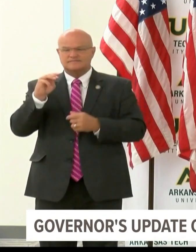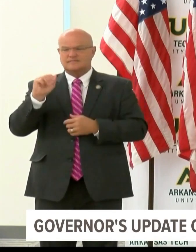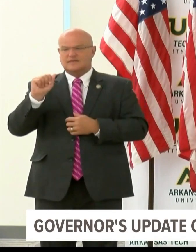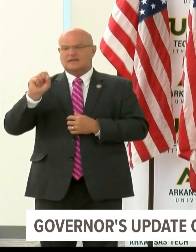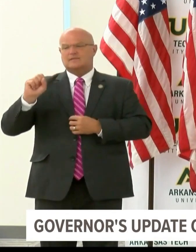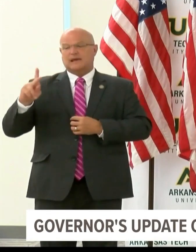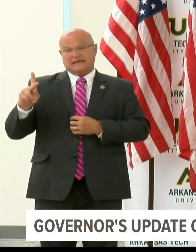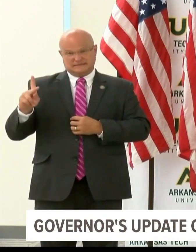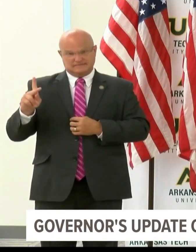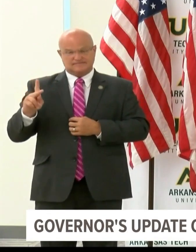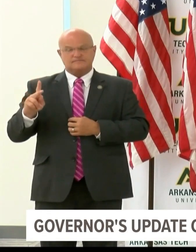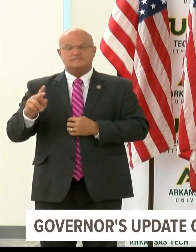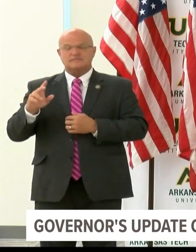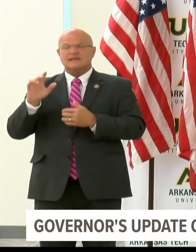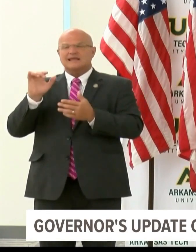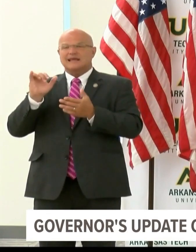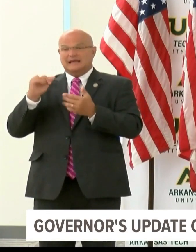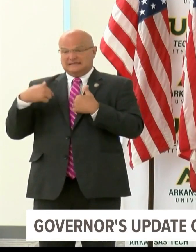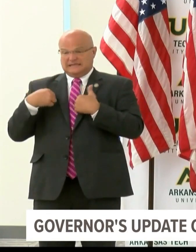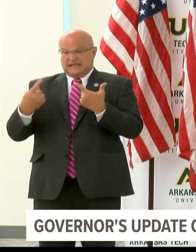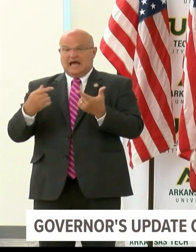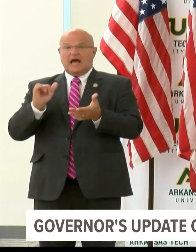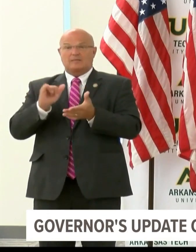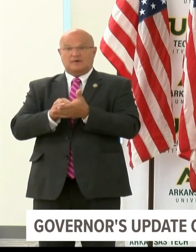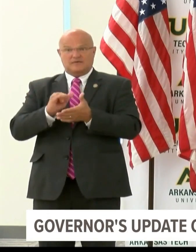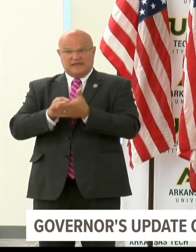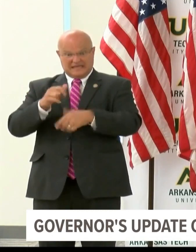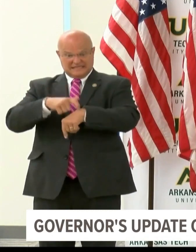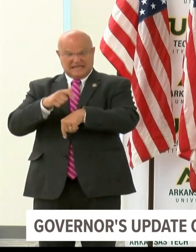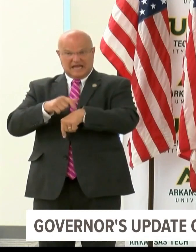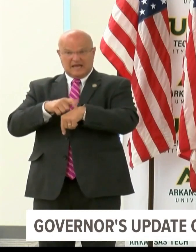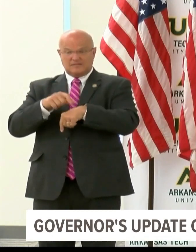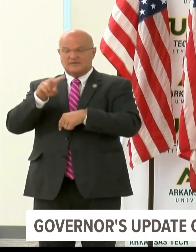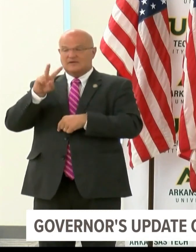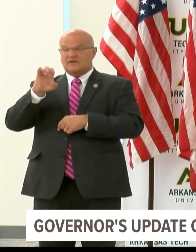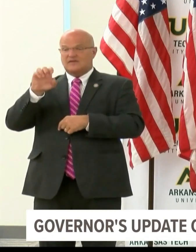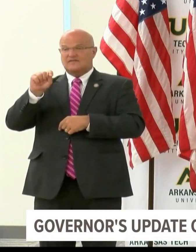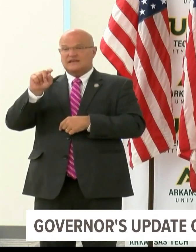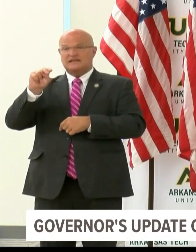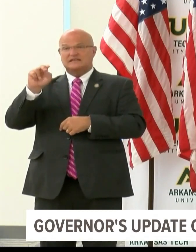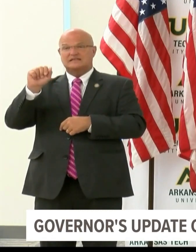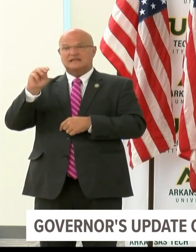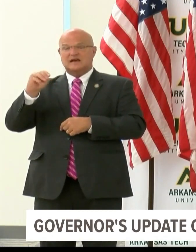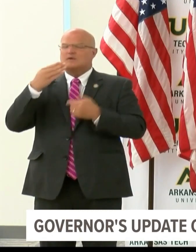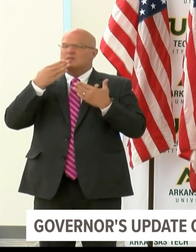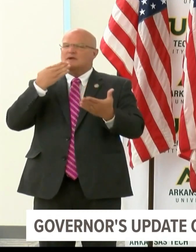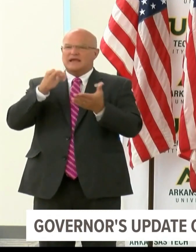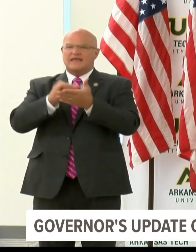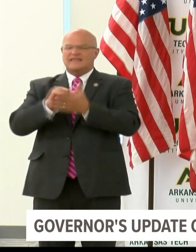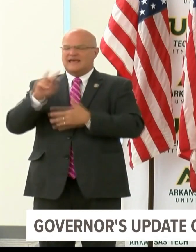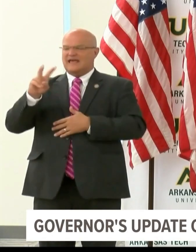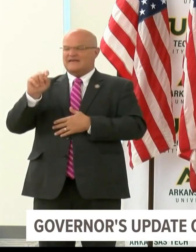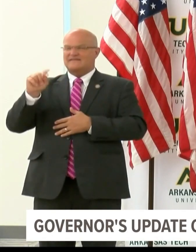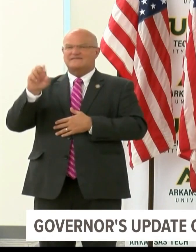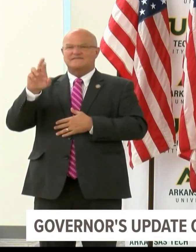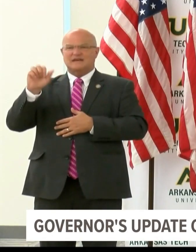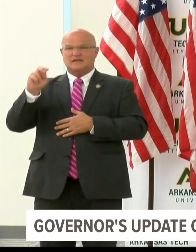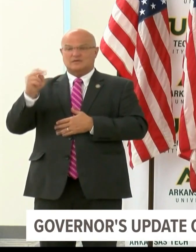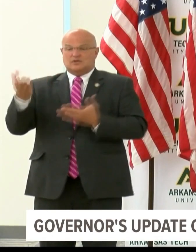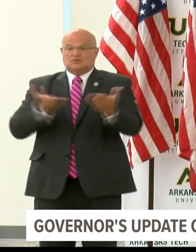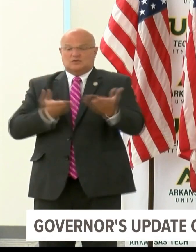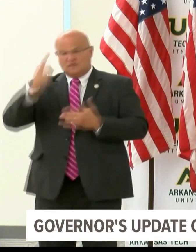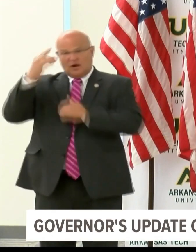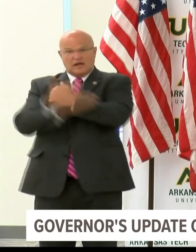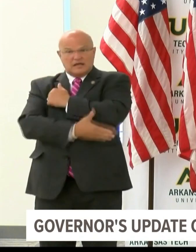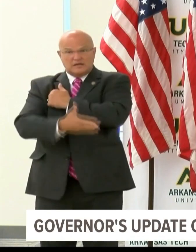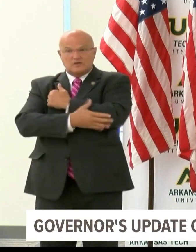that's, since I'm of that era of the Vietnam, I appreciated that veteran in his service to our country,